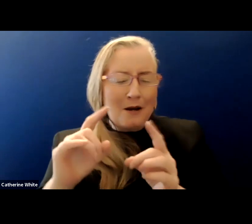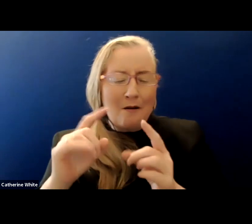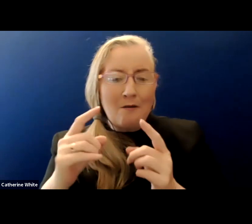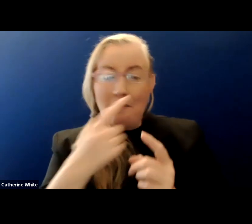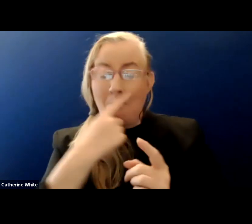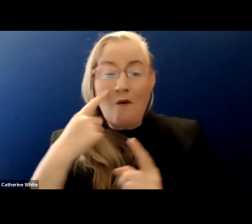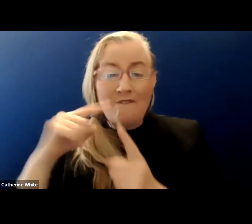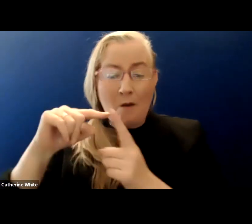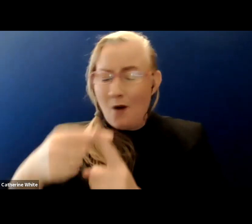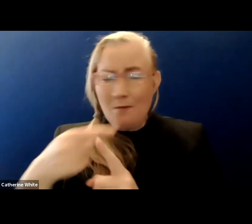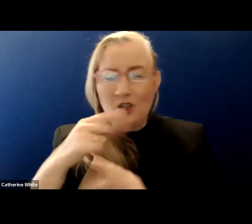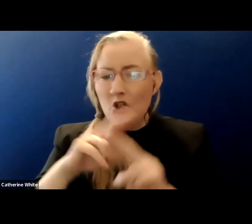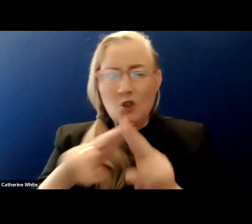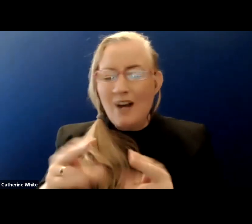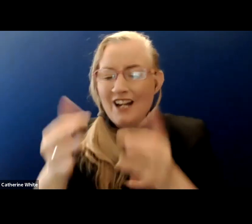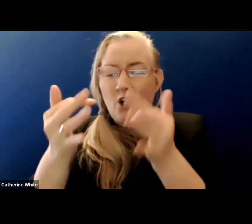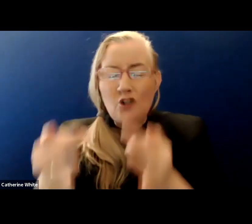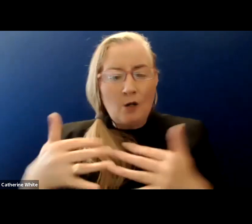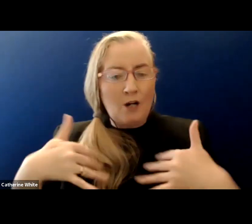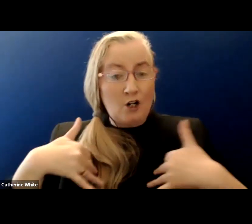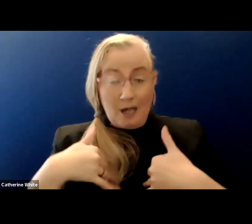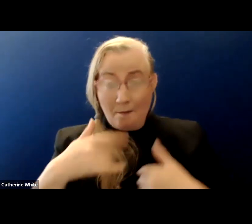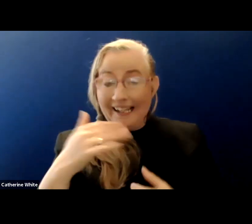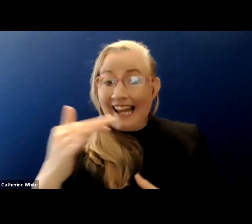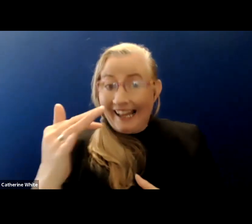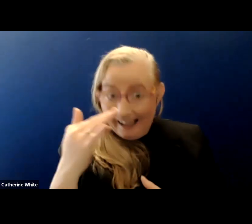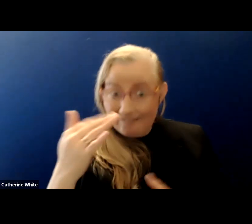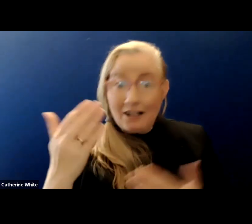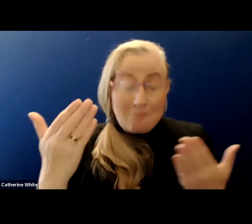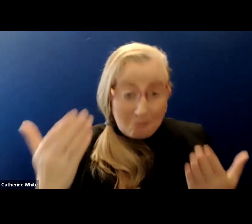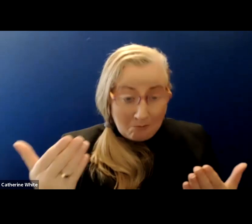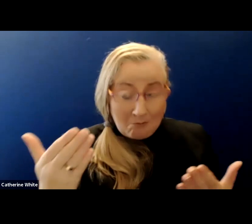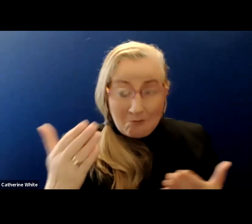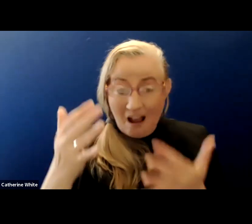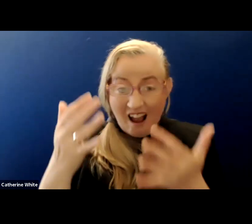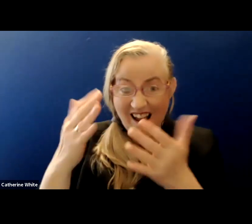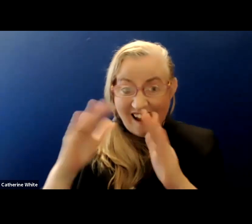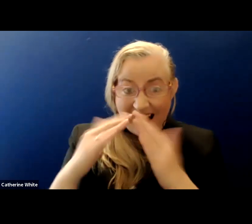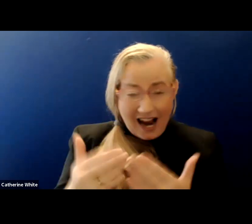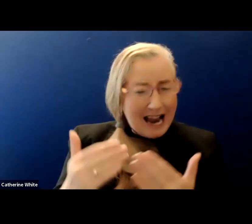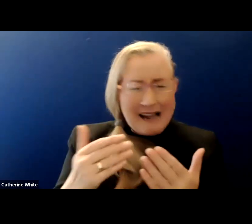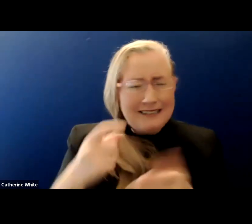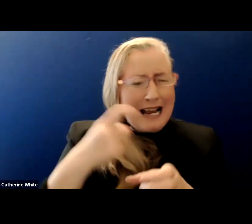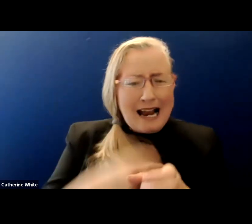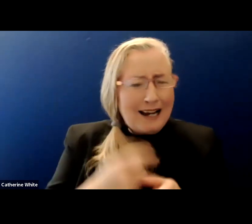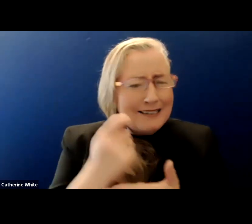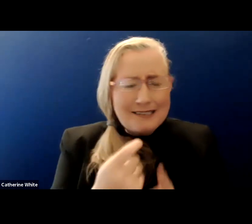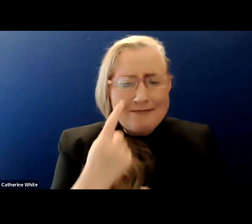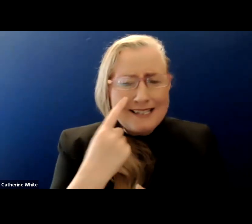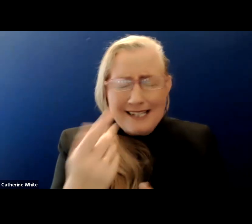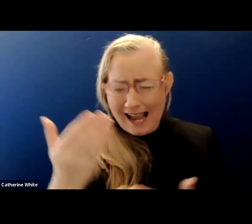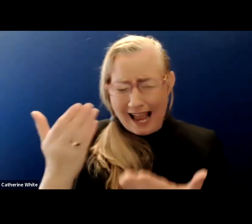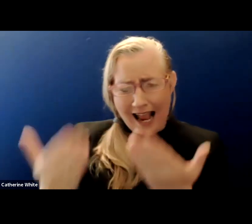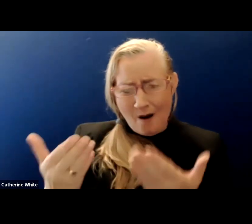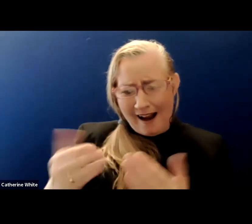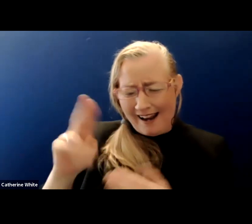doesn't happen. There's no genuine humanitarian interventions. But if there are, I'm having a hard time to see if this, how